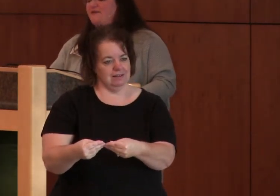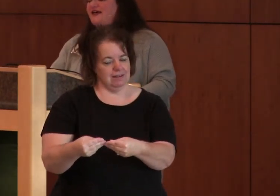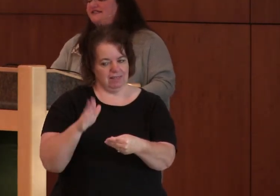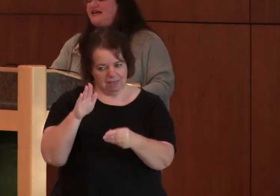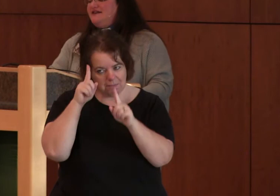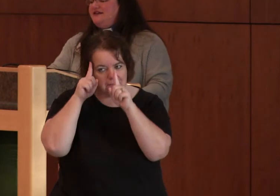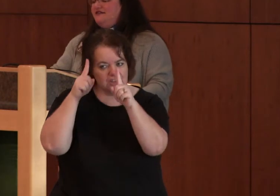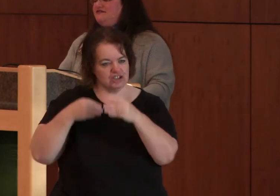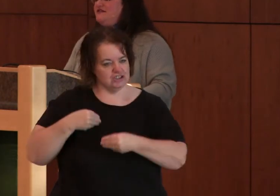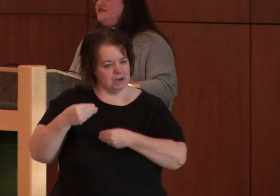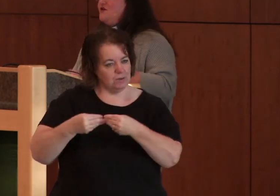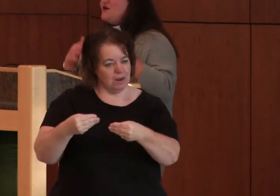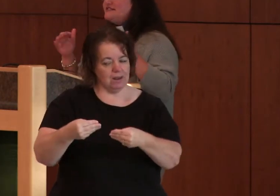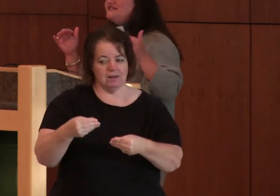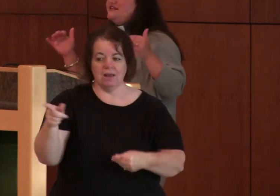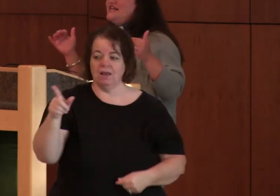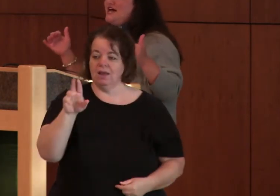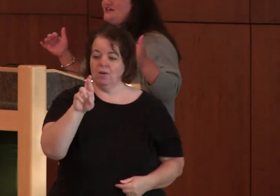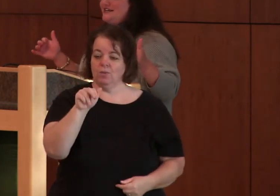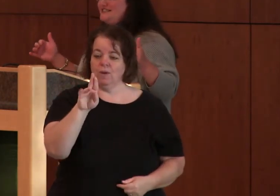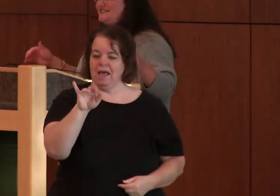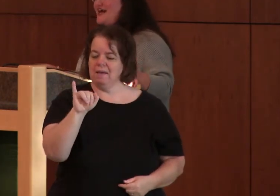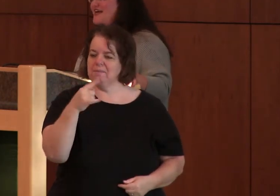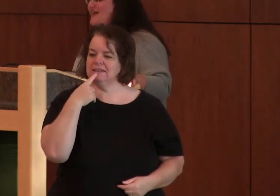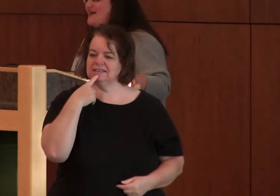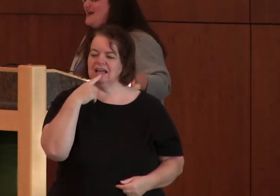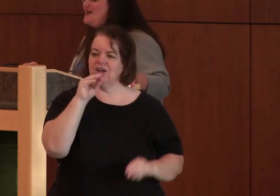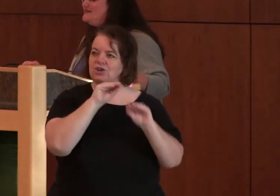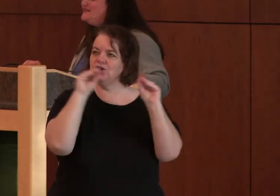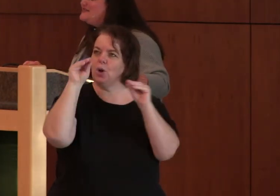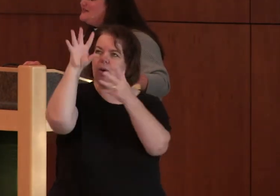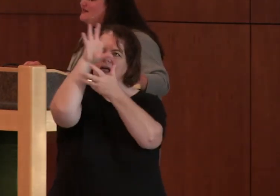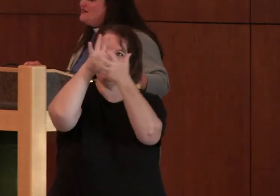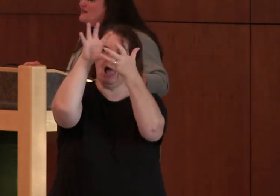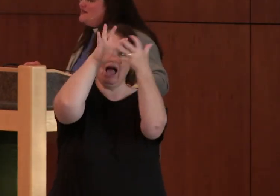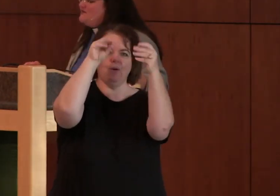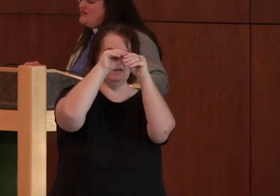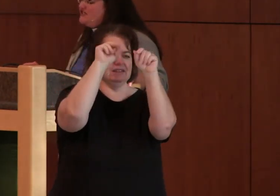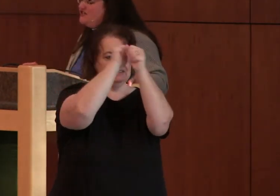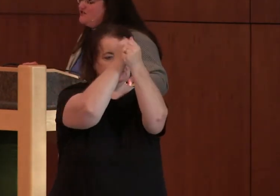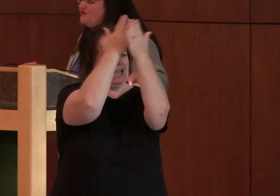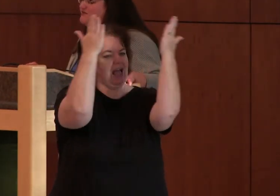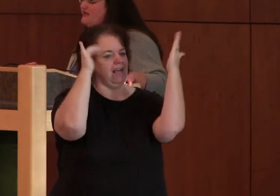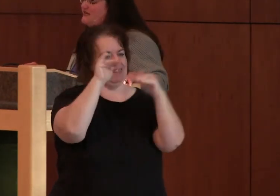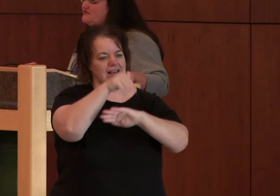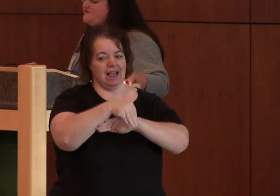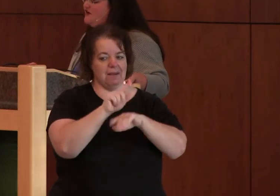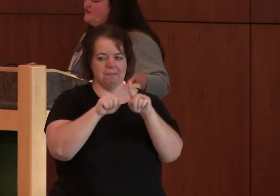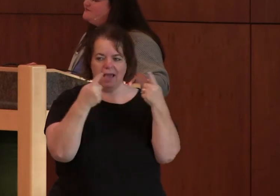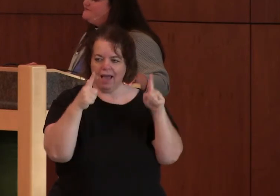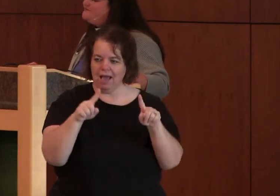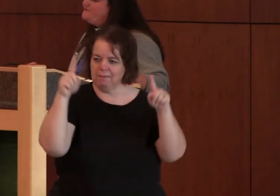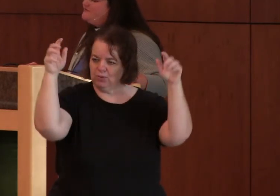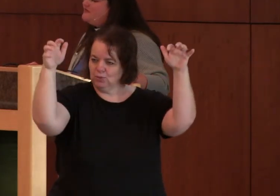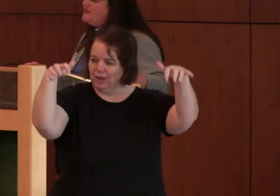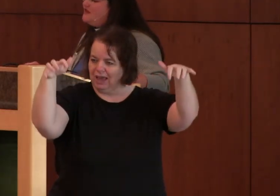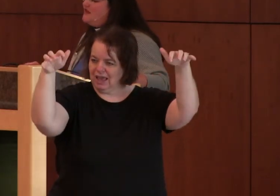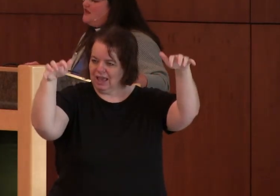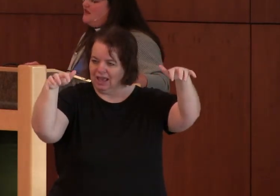An old rabbi said that there wasn't a cloud in a sky that night, but a gentle rain began to fall.